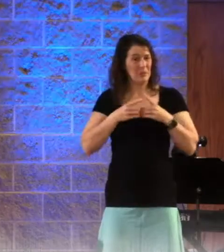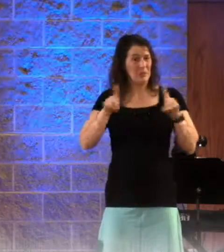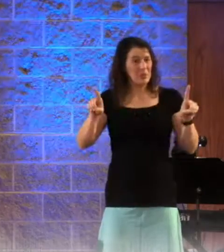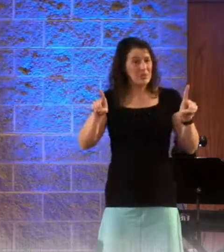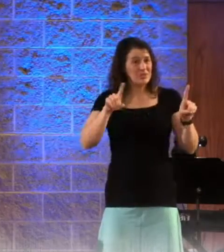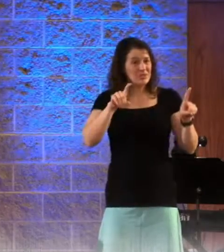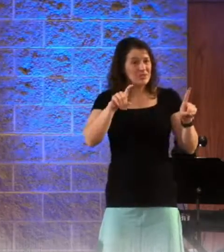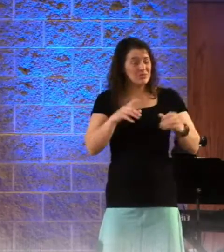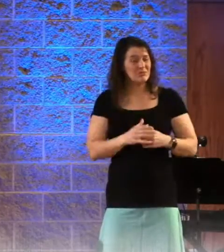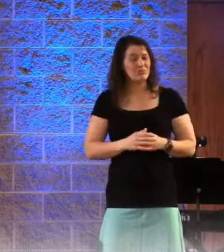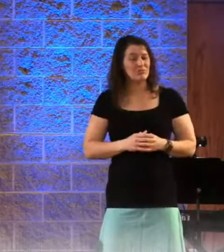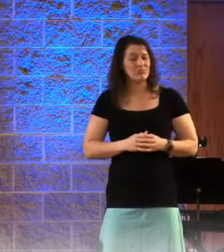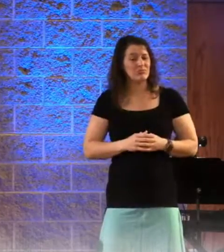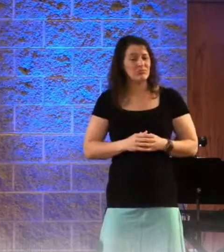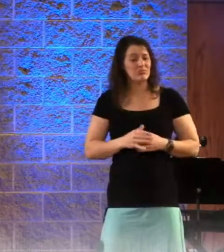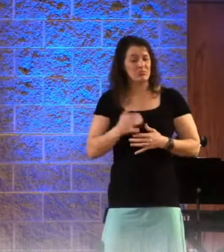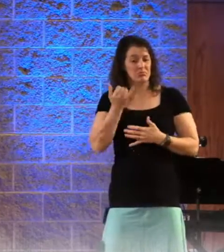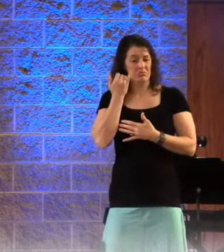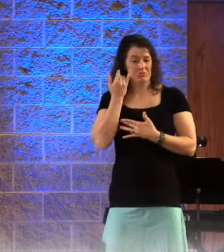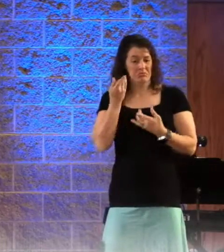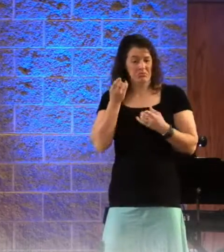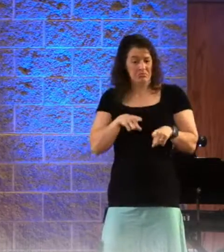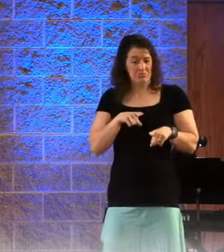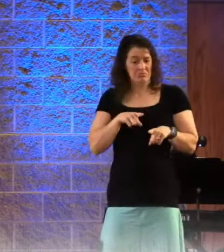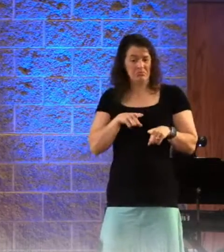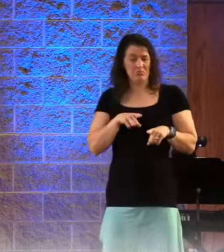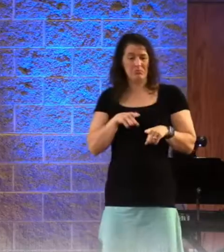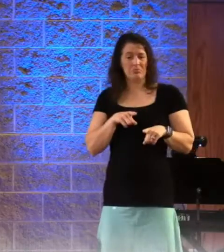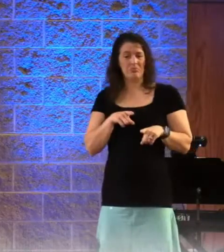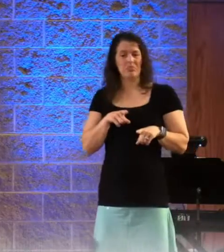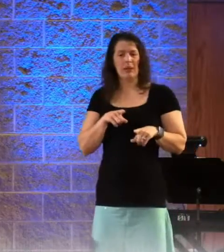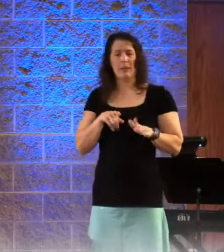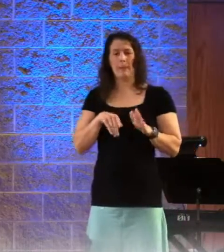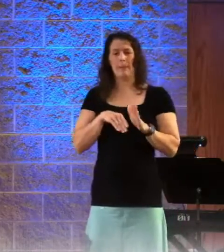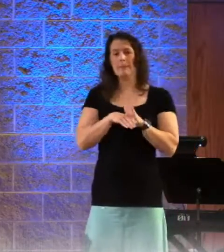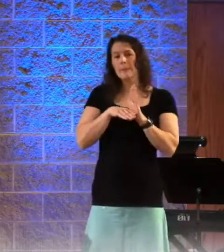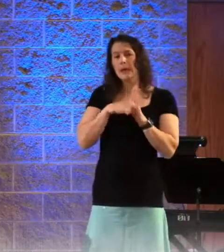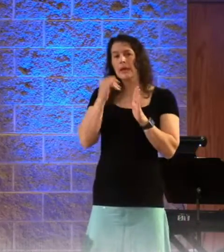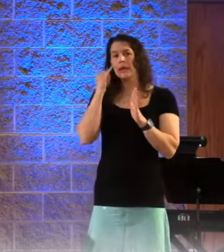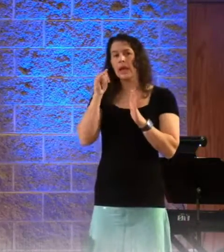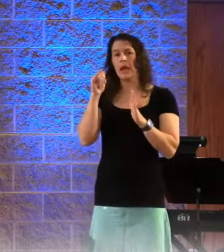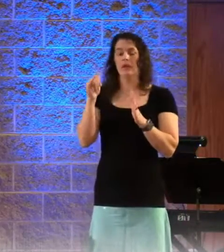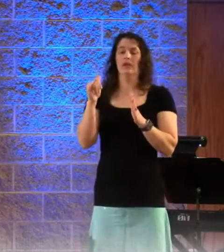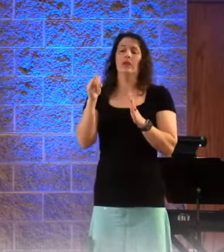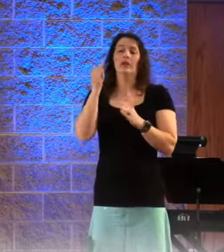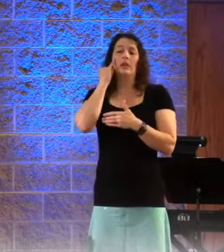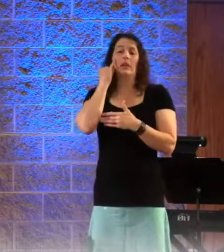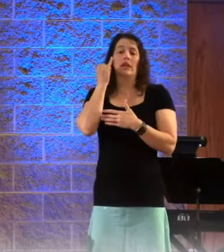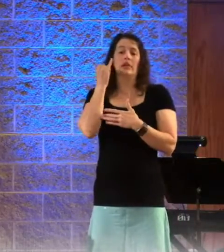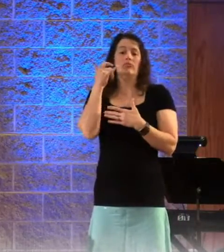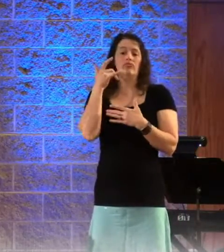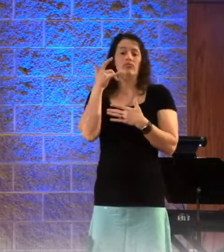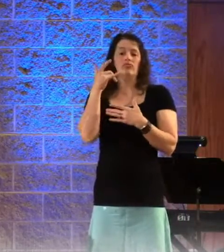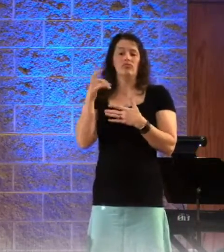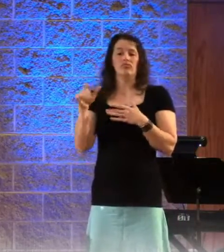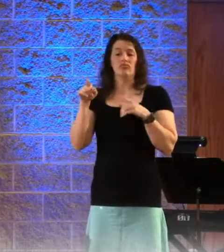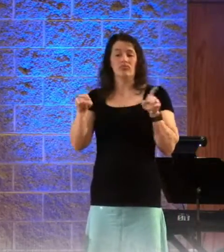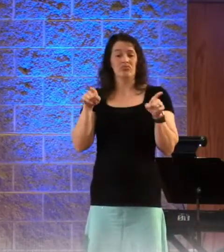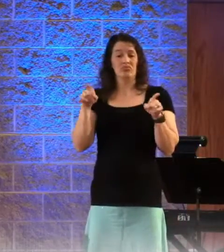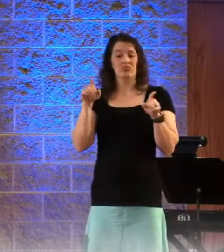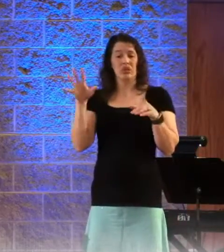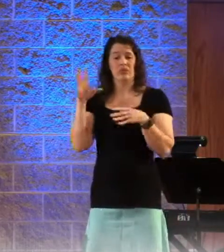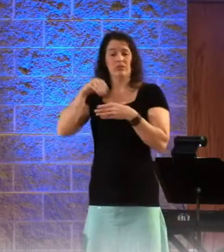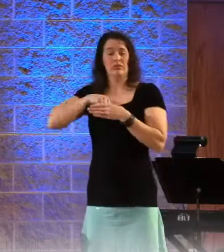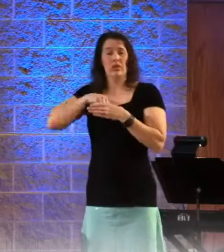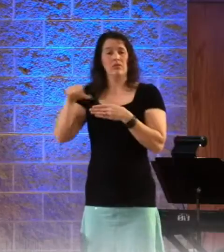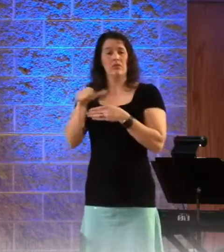of immorality or marital unfaithfulness if a spouse has become entangled in an emotional affair? Is that a reason for a